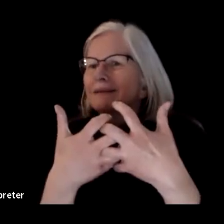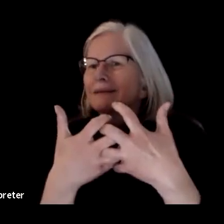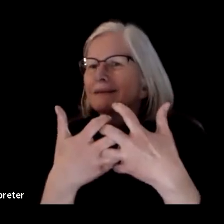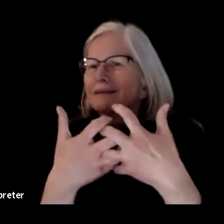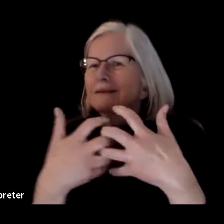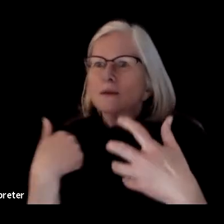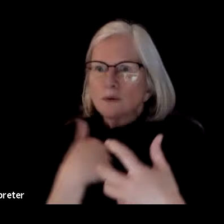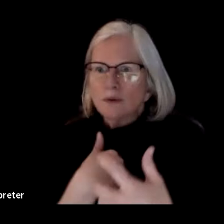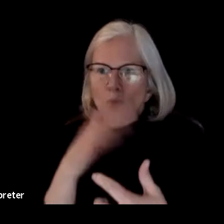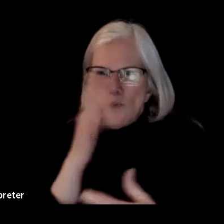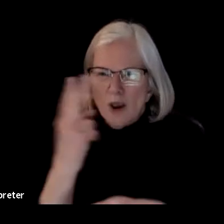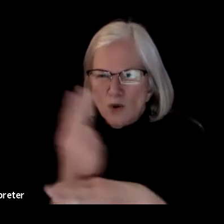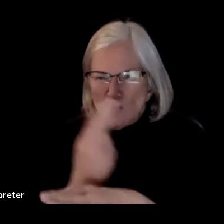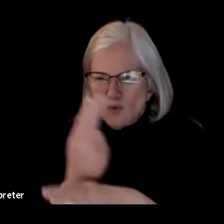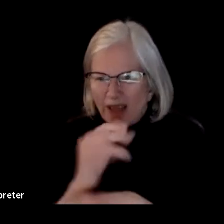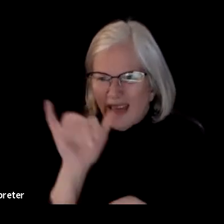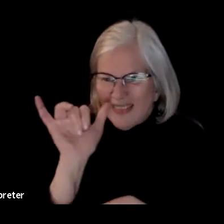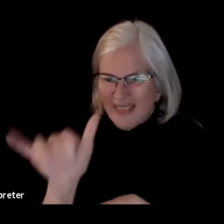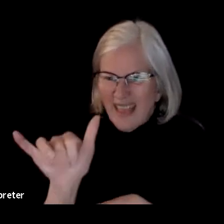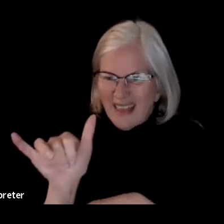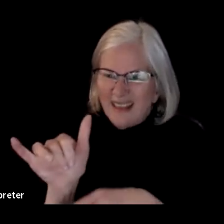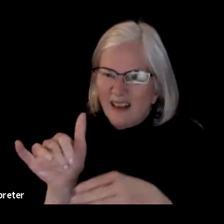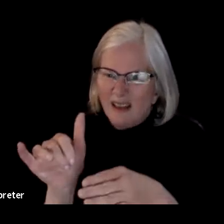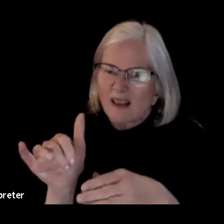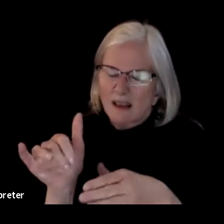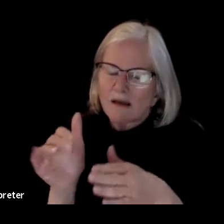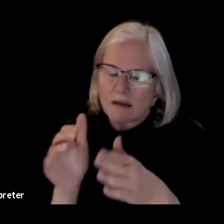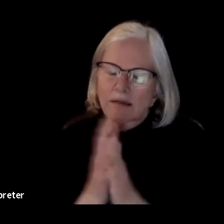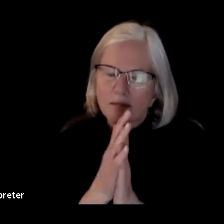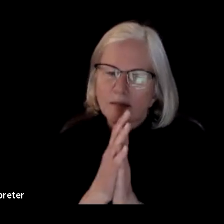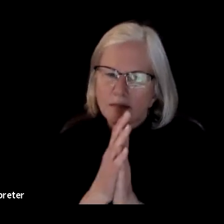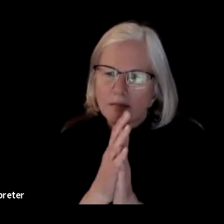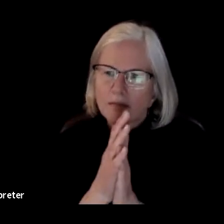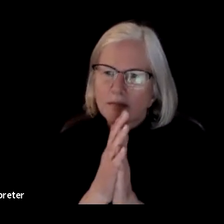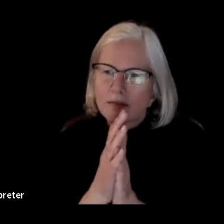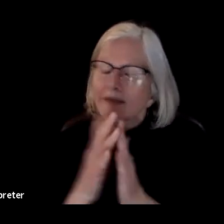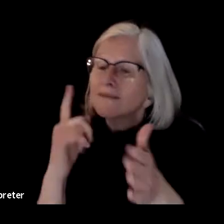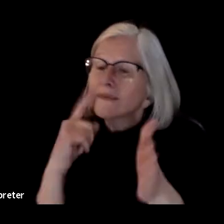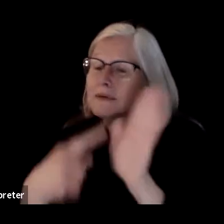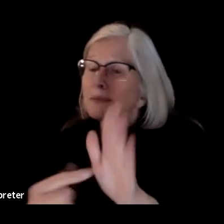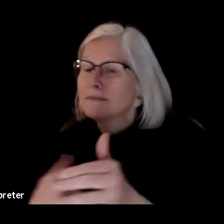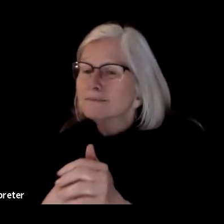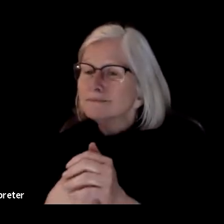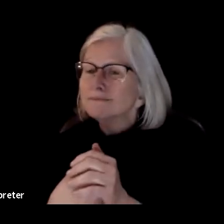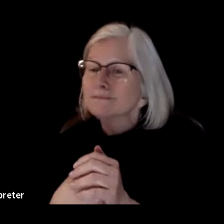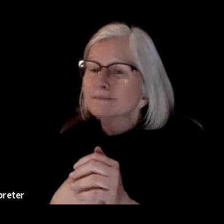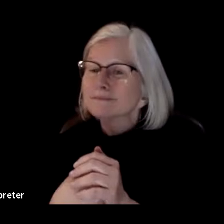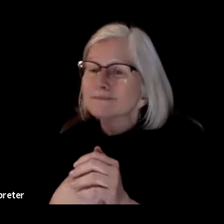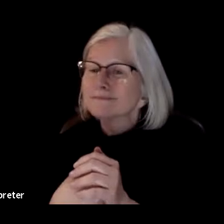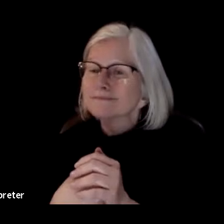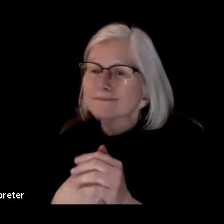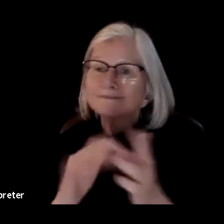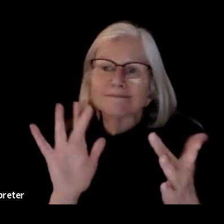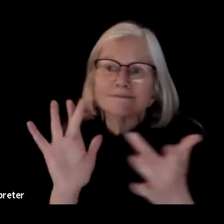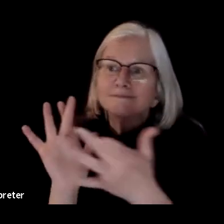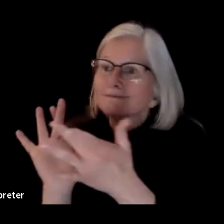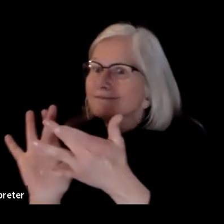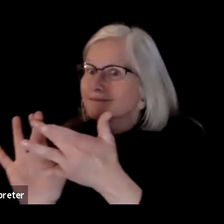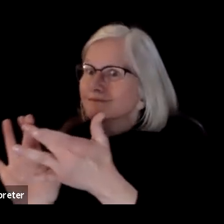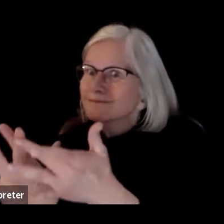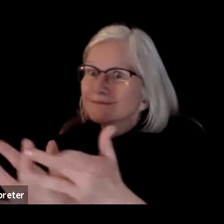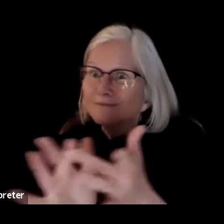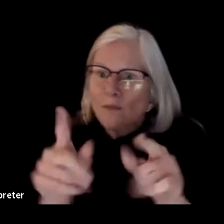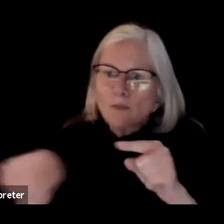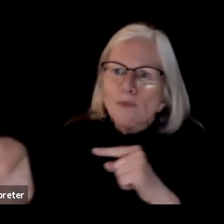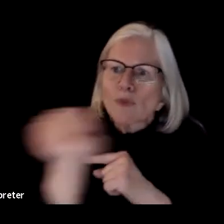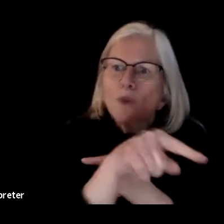this, across the board. But for instance, if you were doing outreach to, say, a homeless population, or